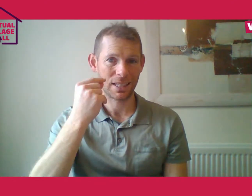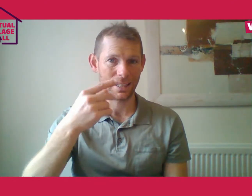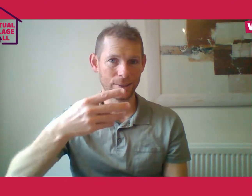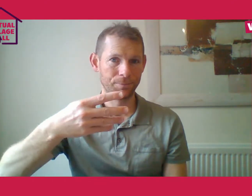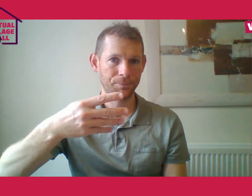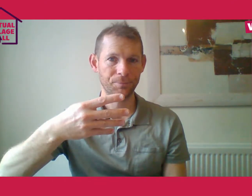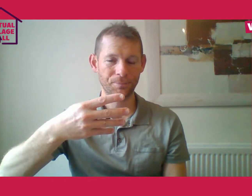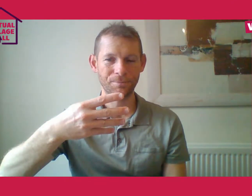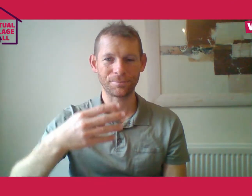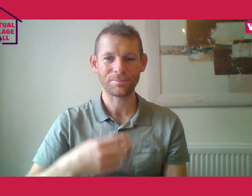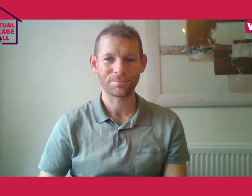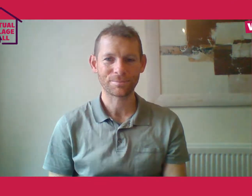horizontally.